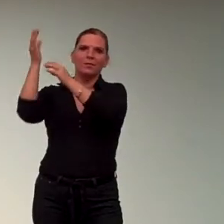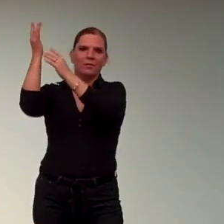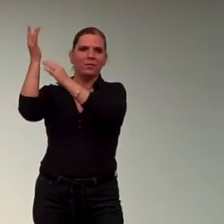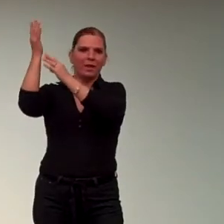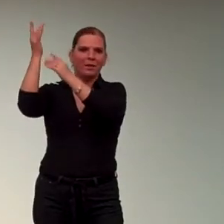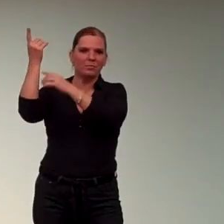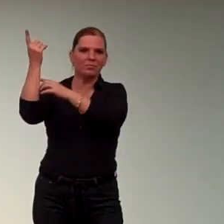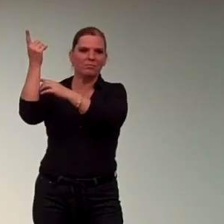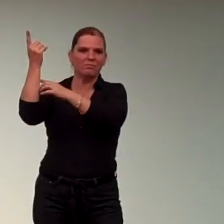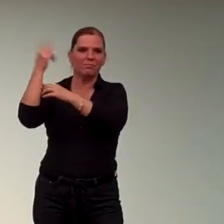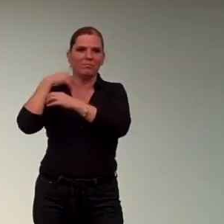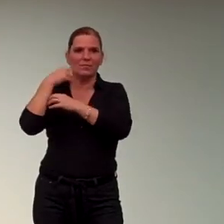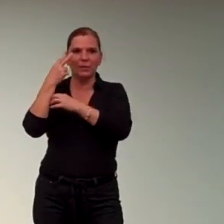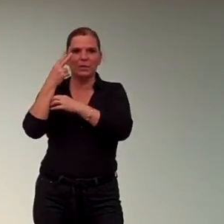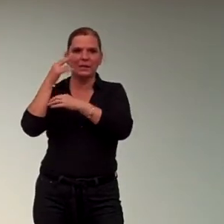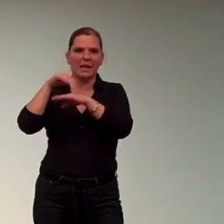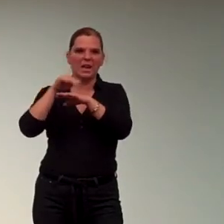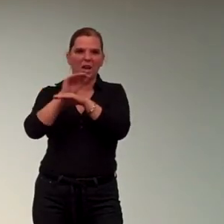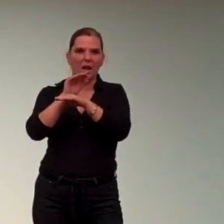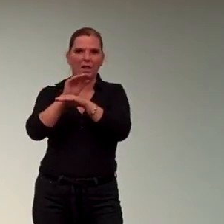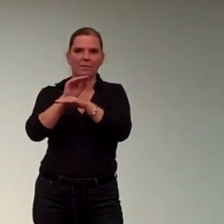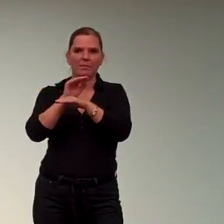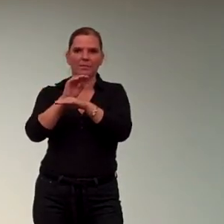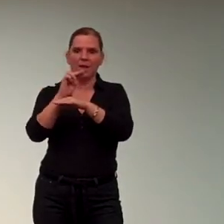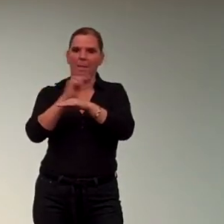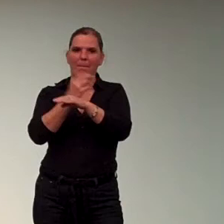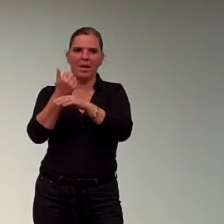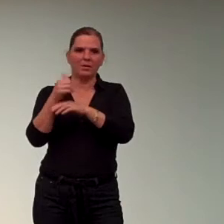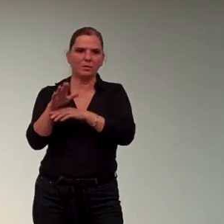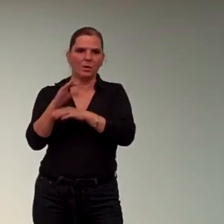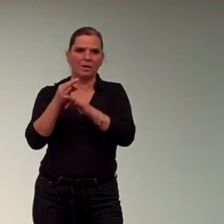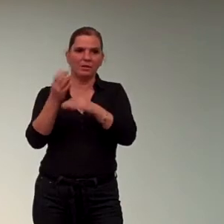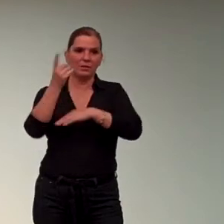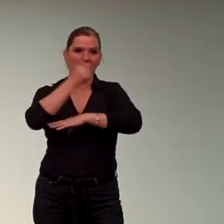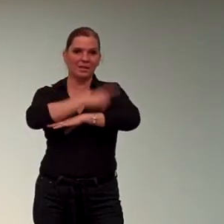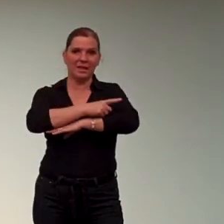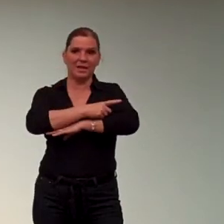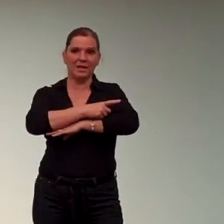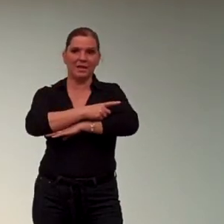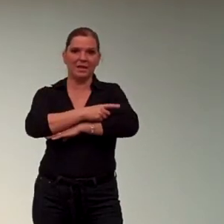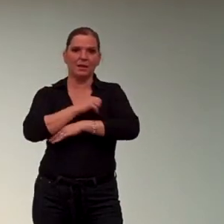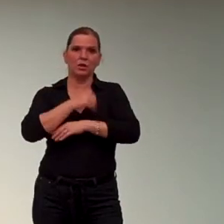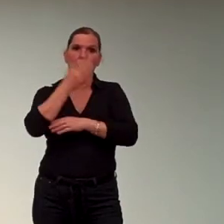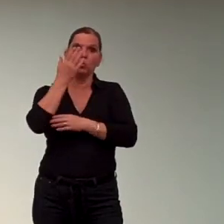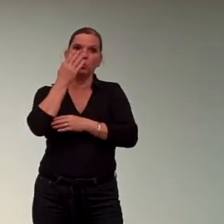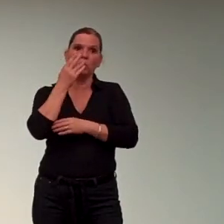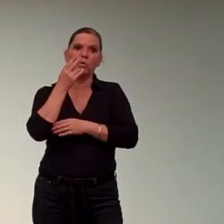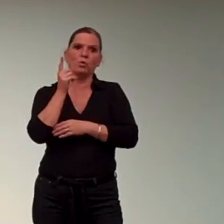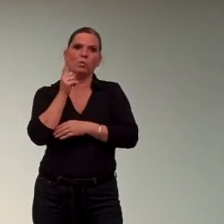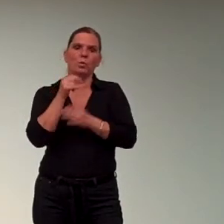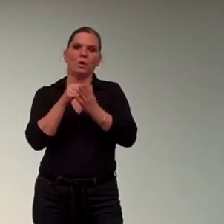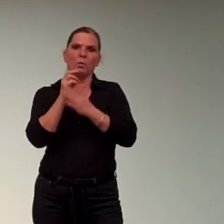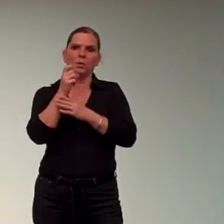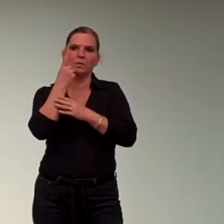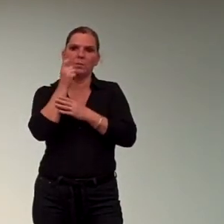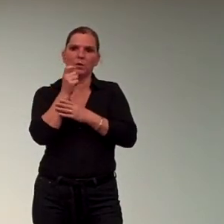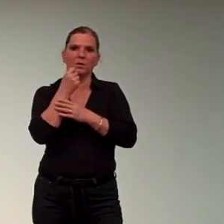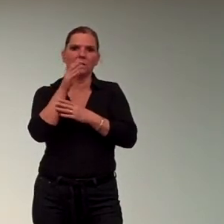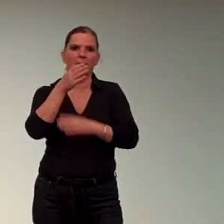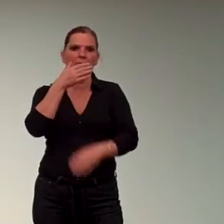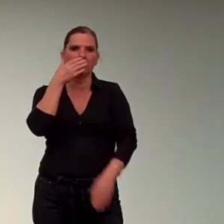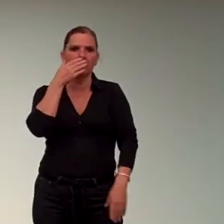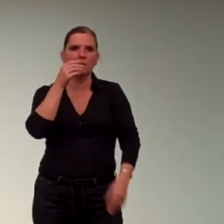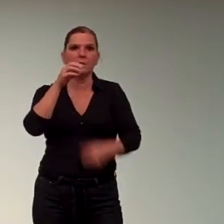coming downriver, you could see it at night from miles away. And if it were daylight, you knew where it was because of the